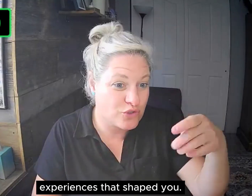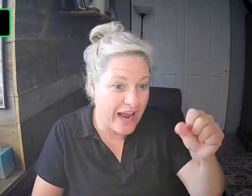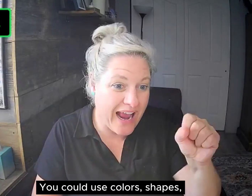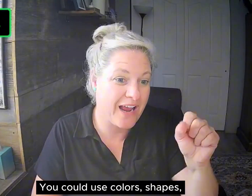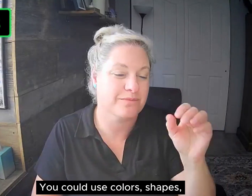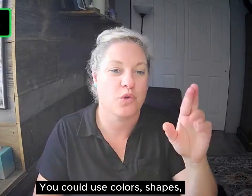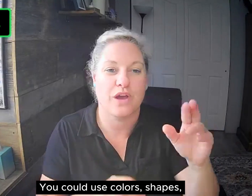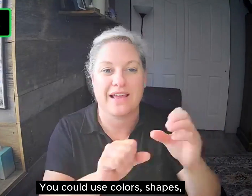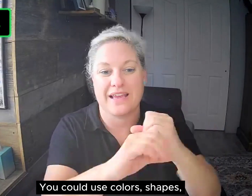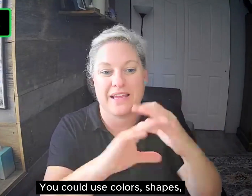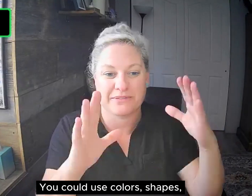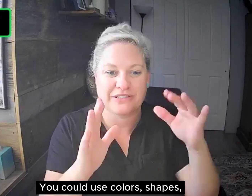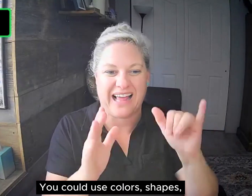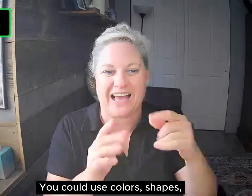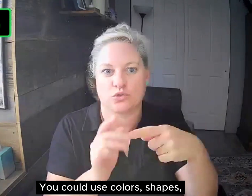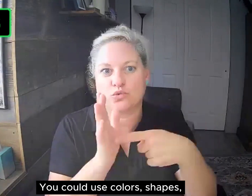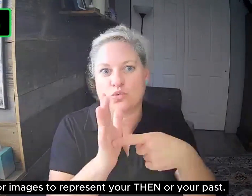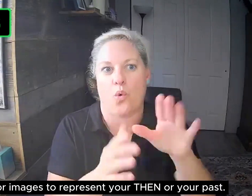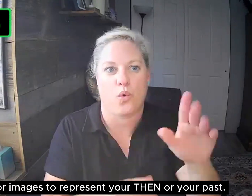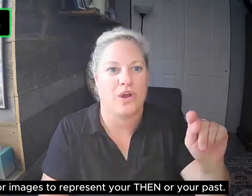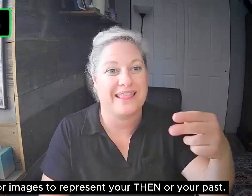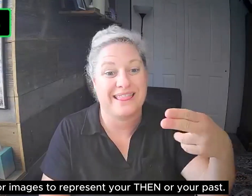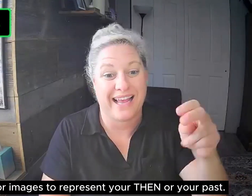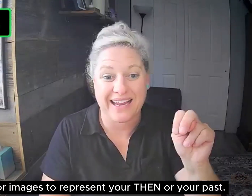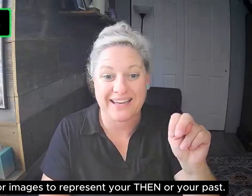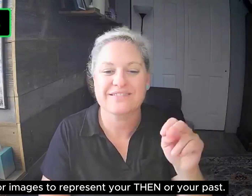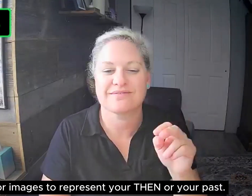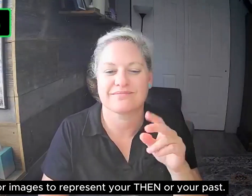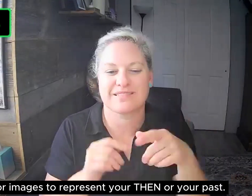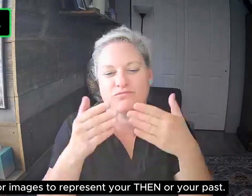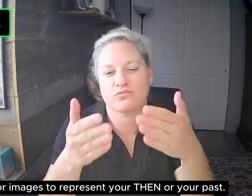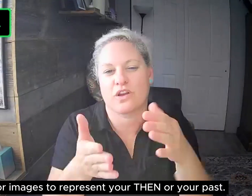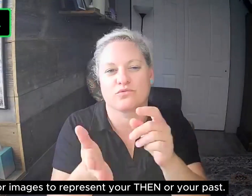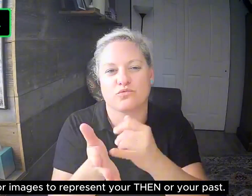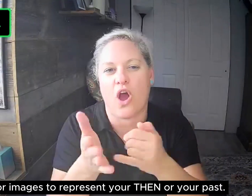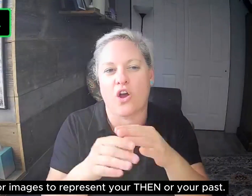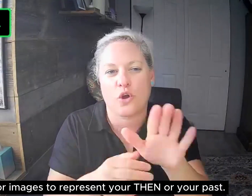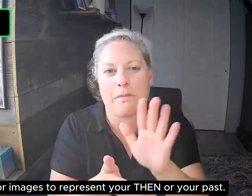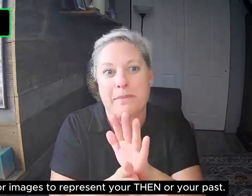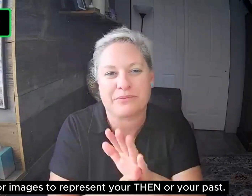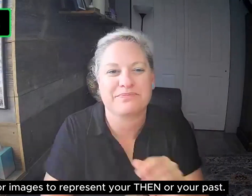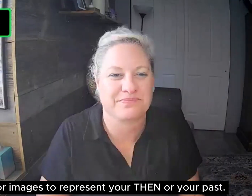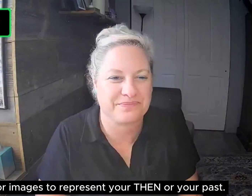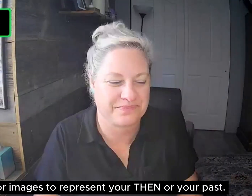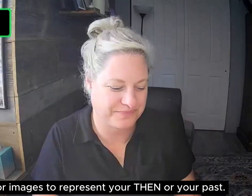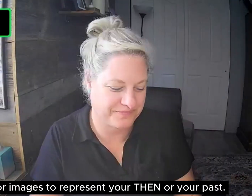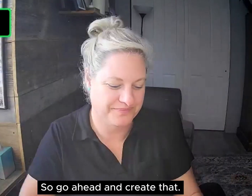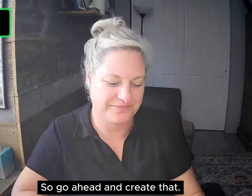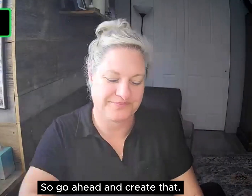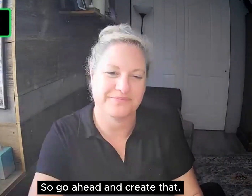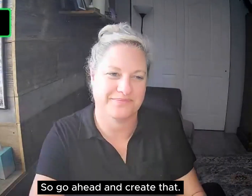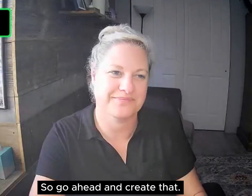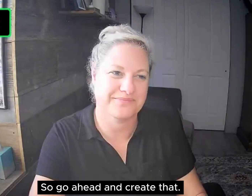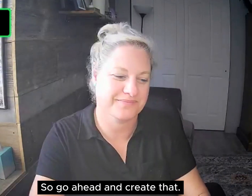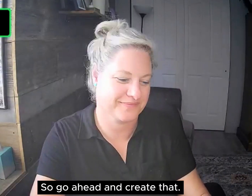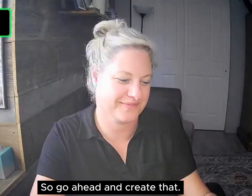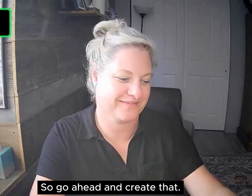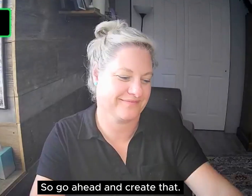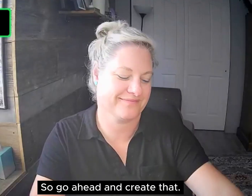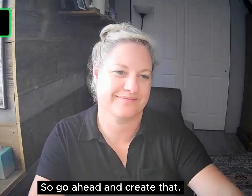You could use colors, shapes, or images to represent your then or your past. So go ahead and create